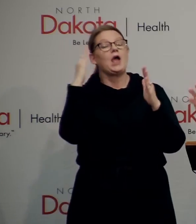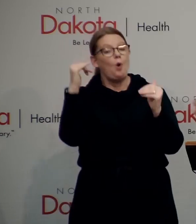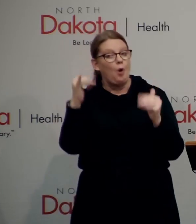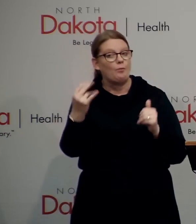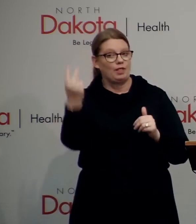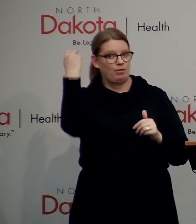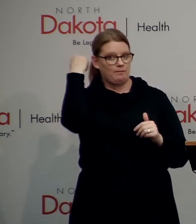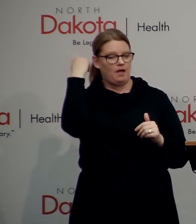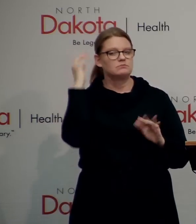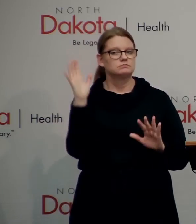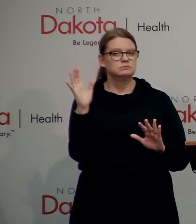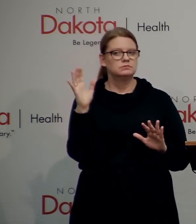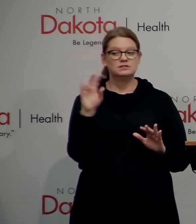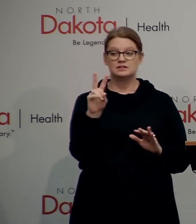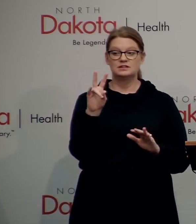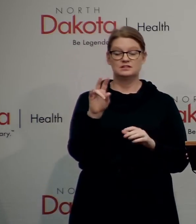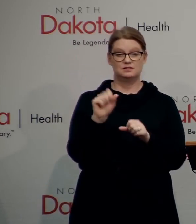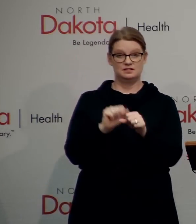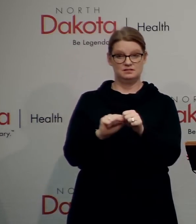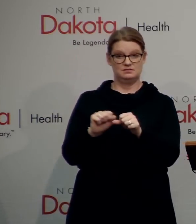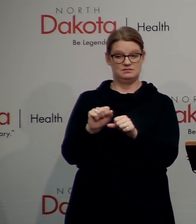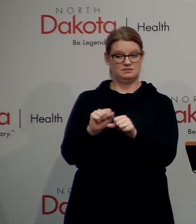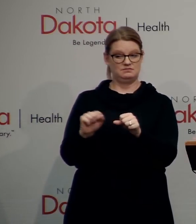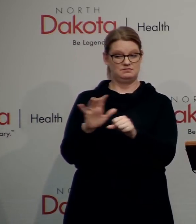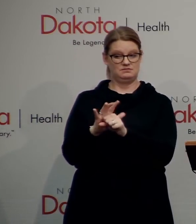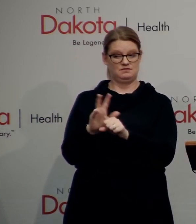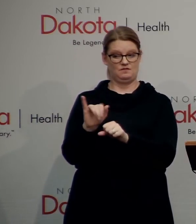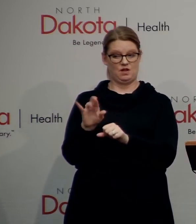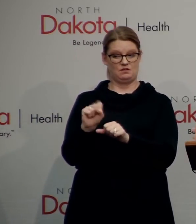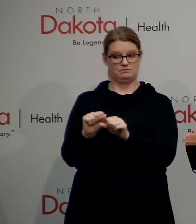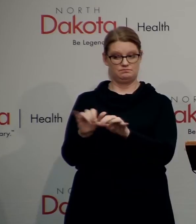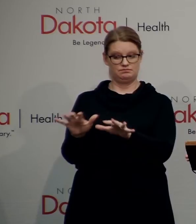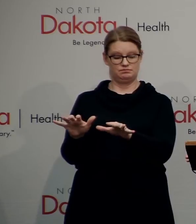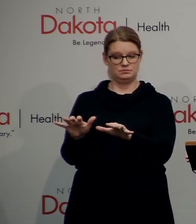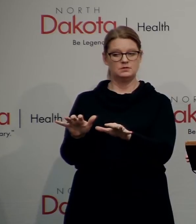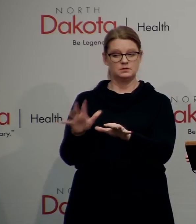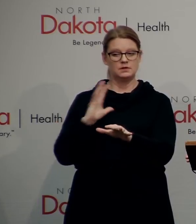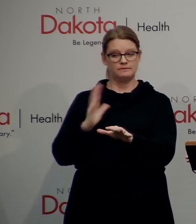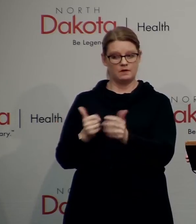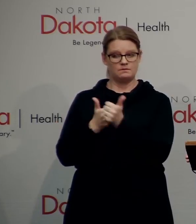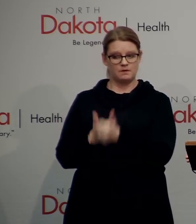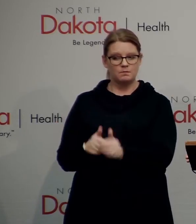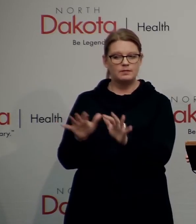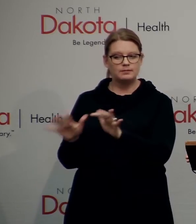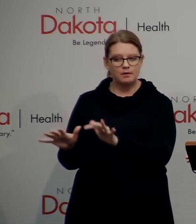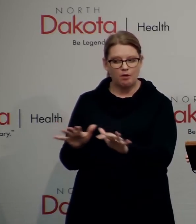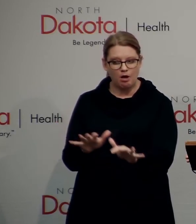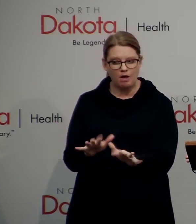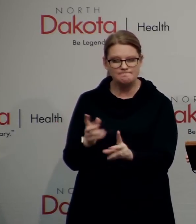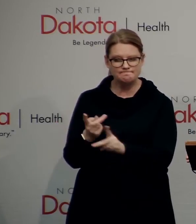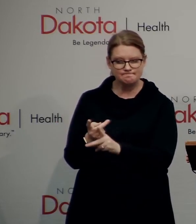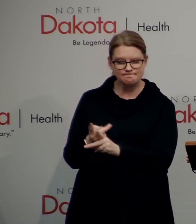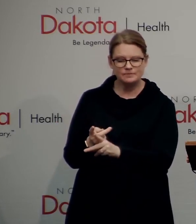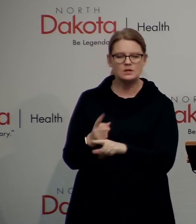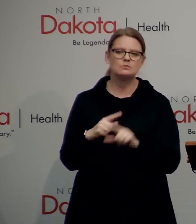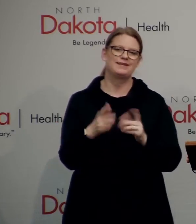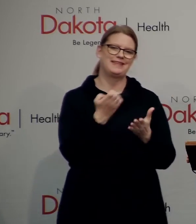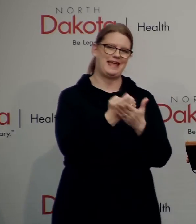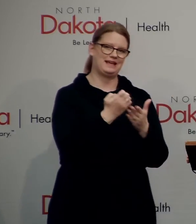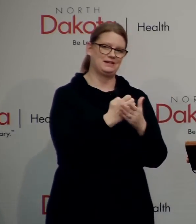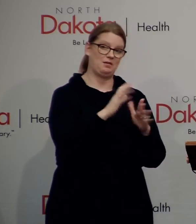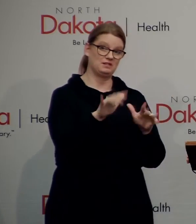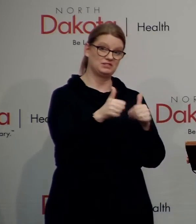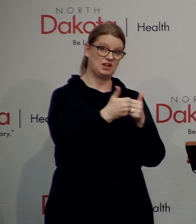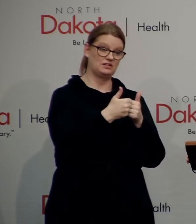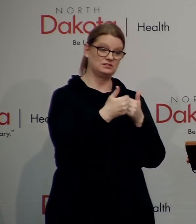and say, look, we handled the virus well. We did it with calm and we did it with a lot of precaution, but the economic challenge is ahead of us